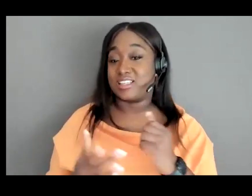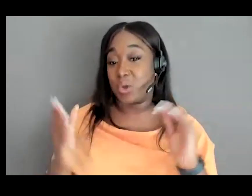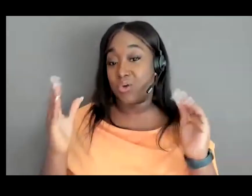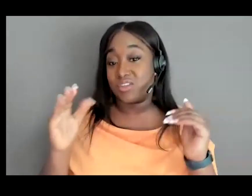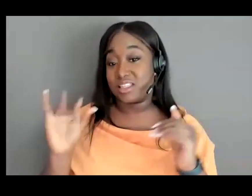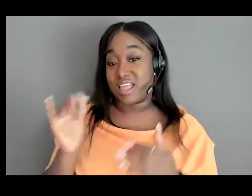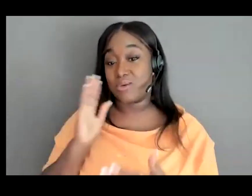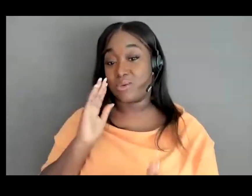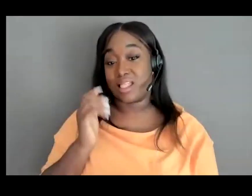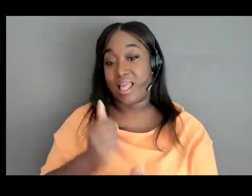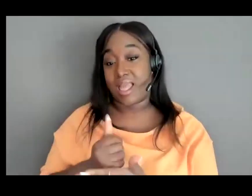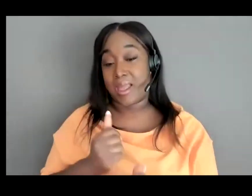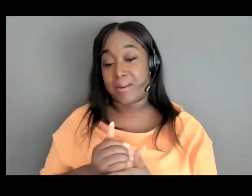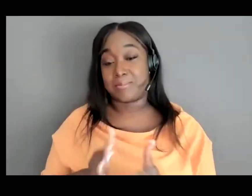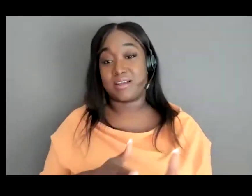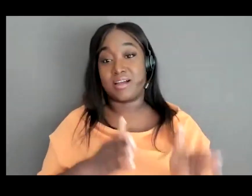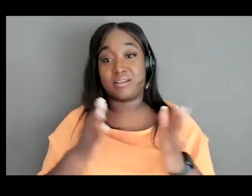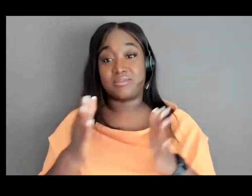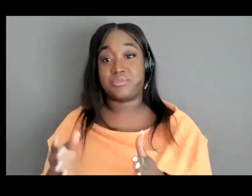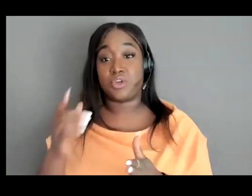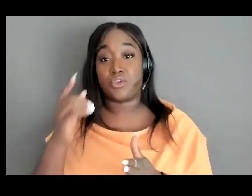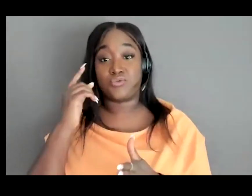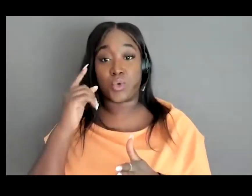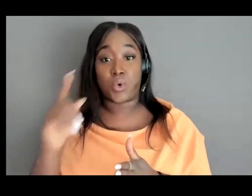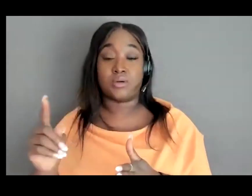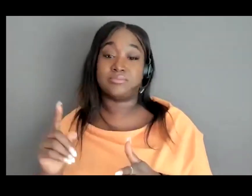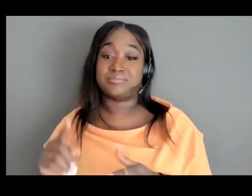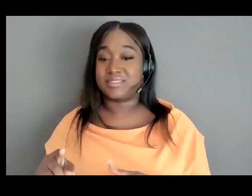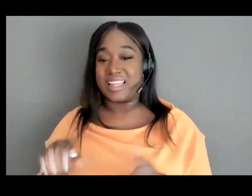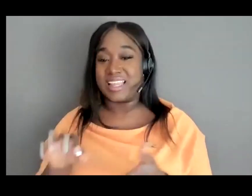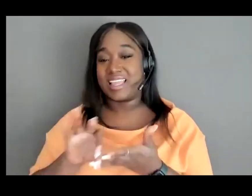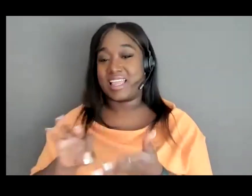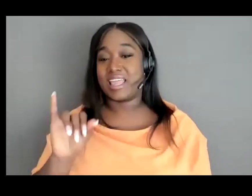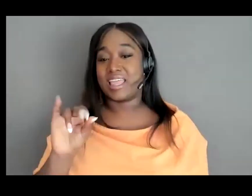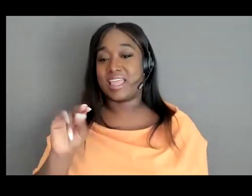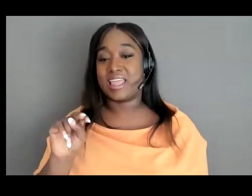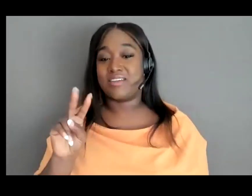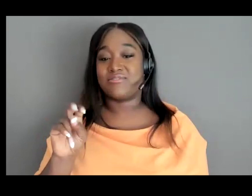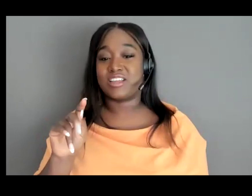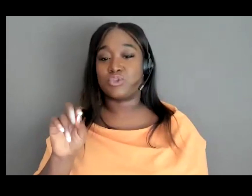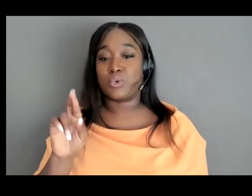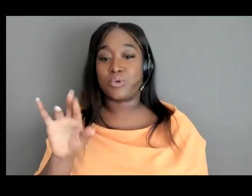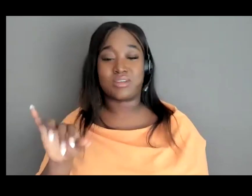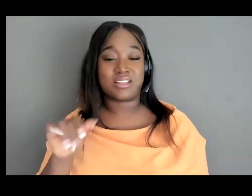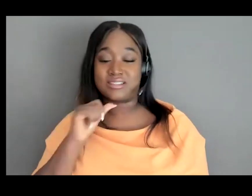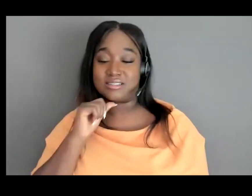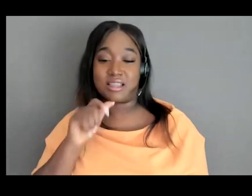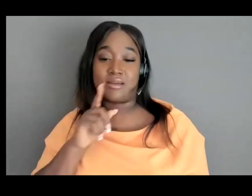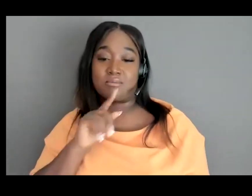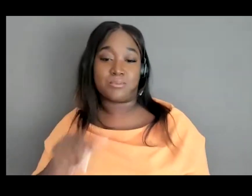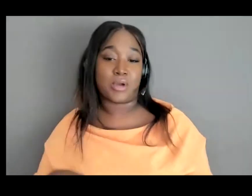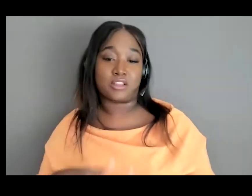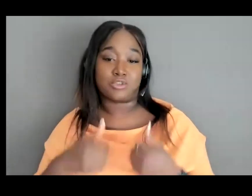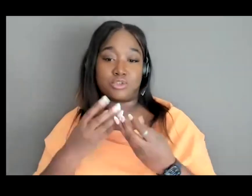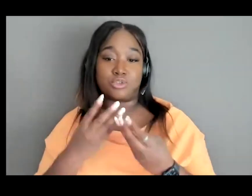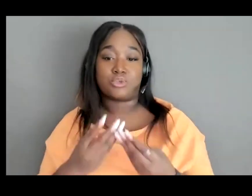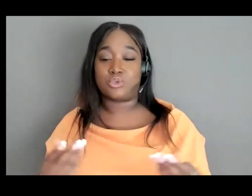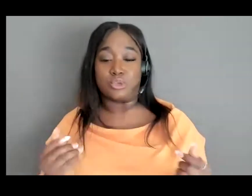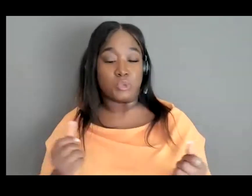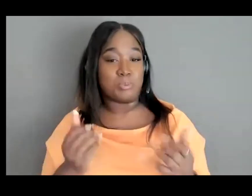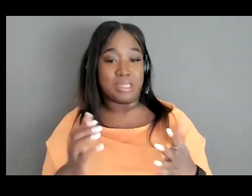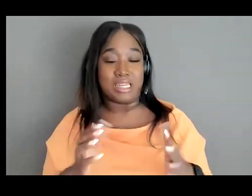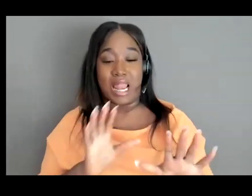helped. As far as your inventory, that's not a practical solution. There's too many